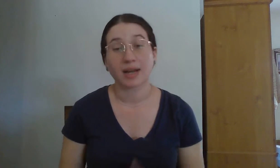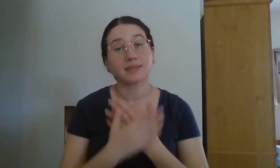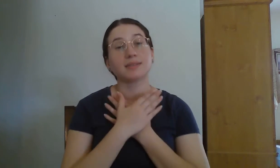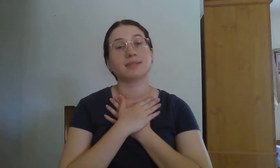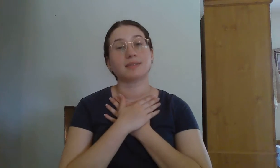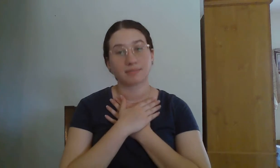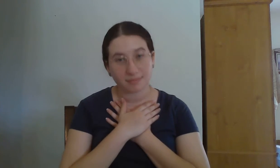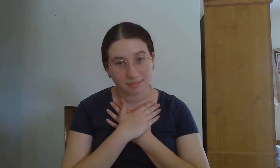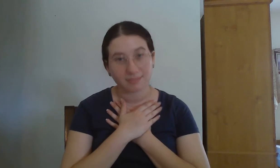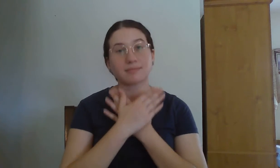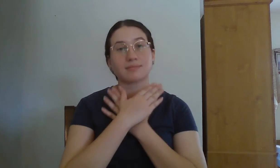Rest.